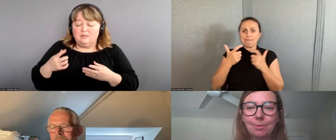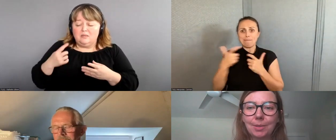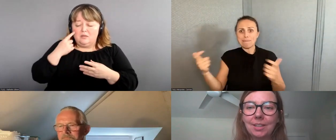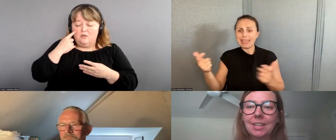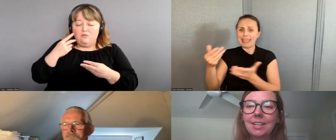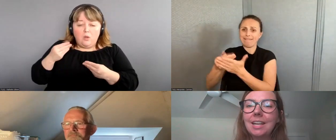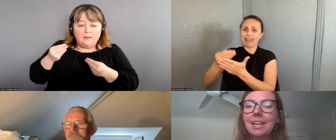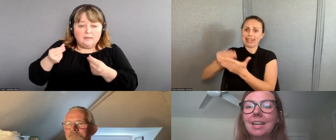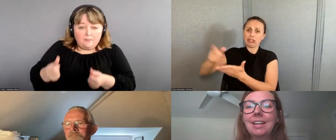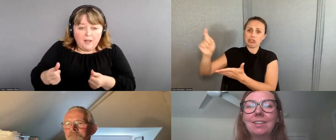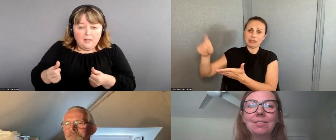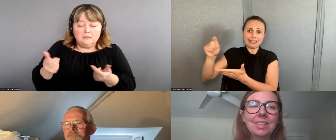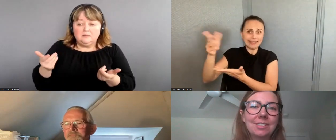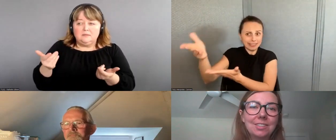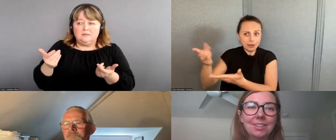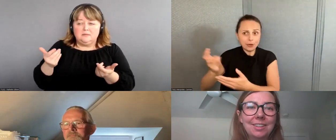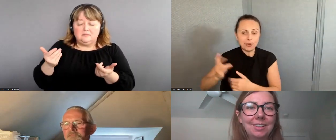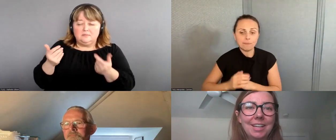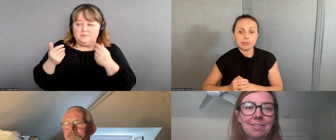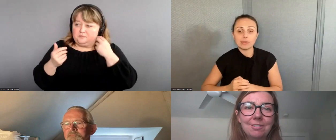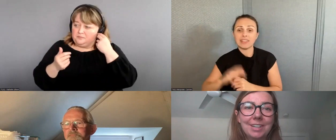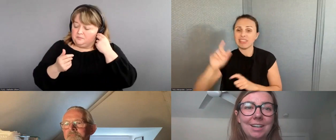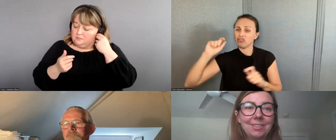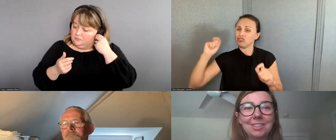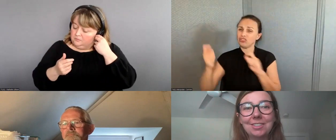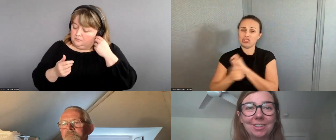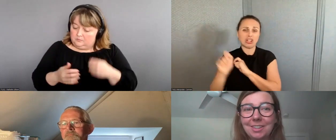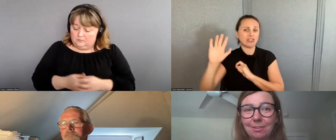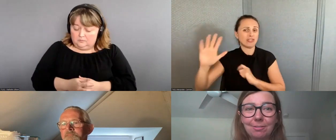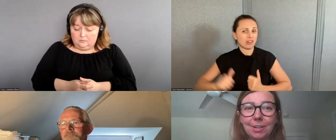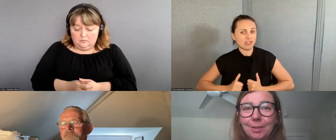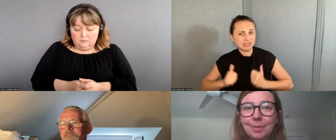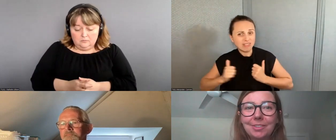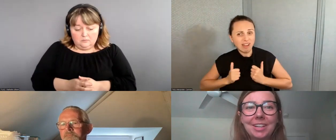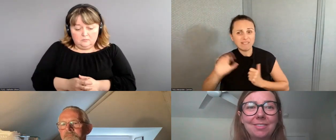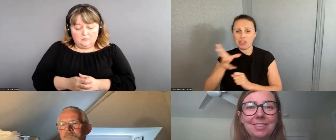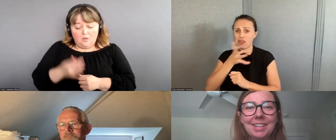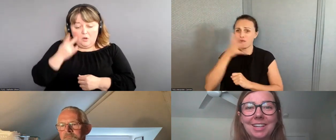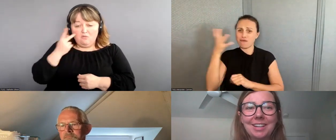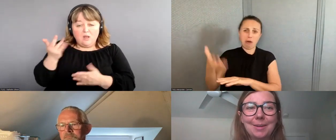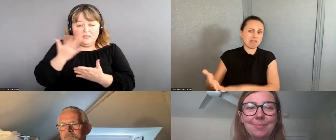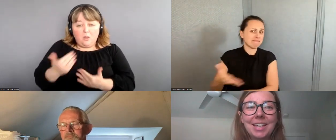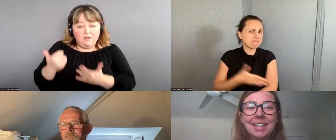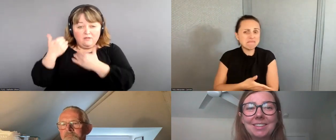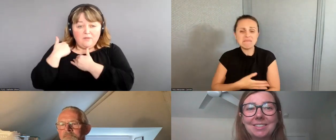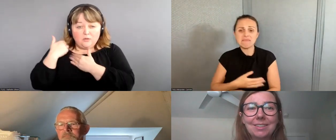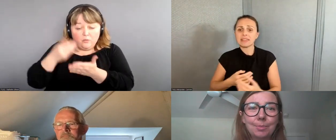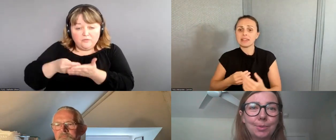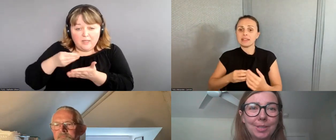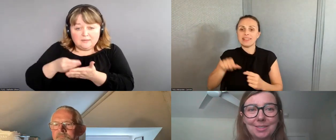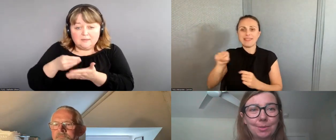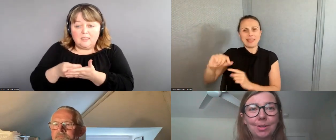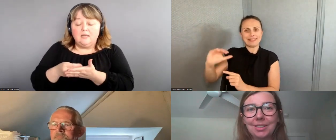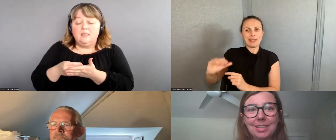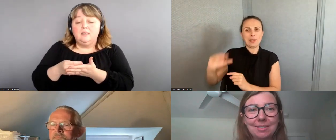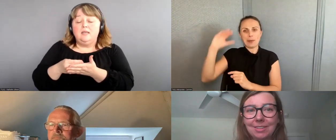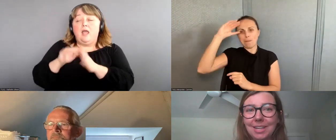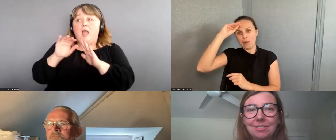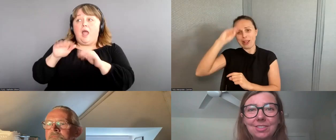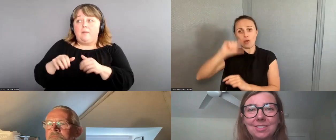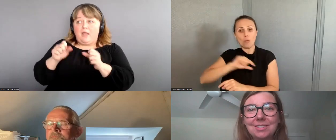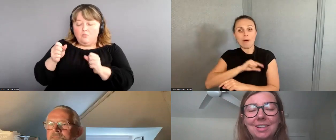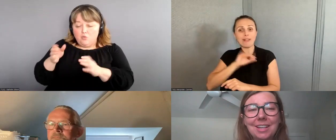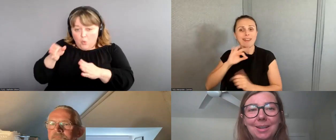financial burden. And it really turned their life around. It turned their farm around. And this little boy, his quality of